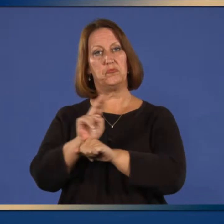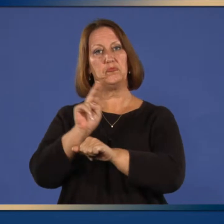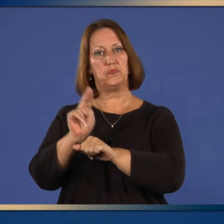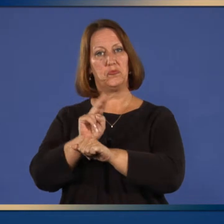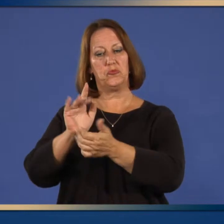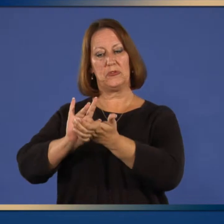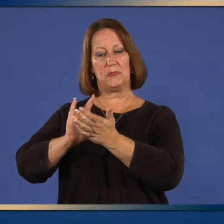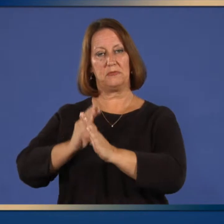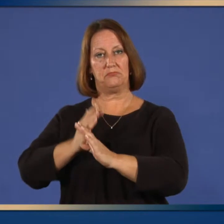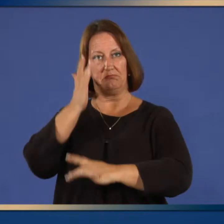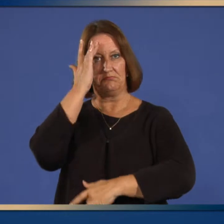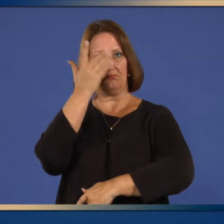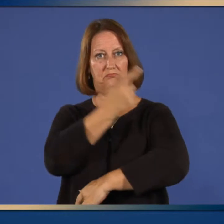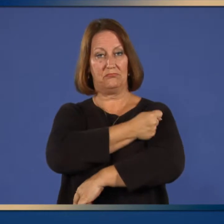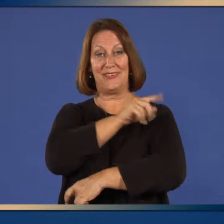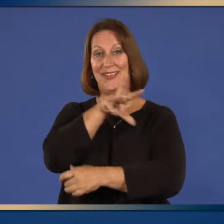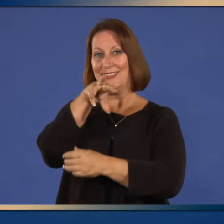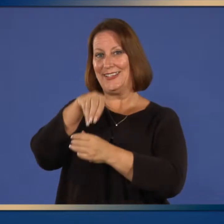varicella,